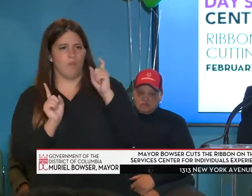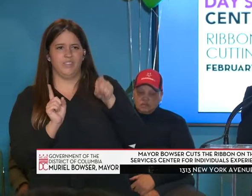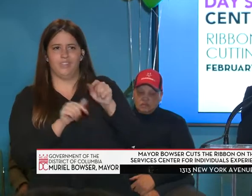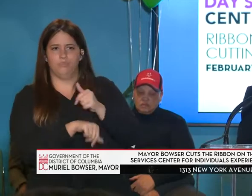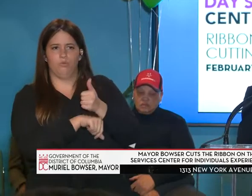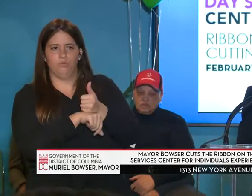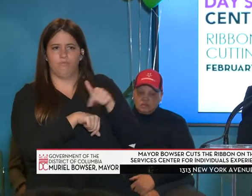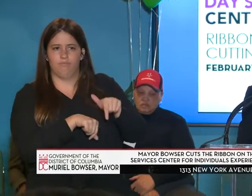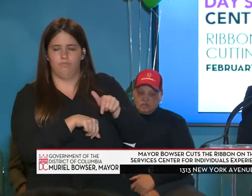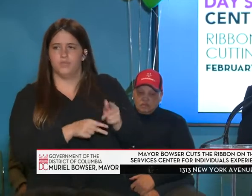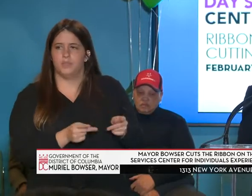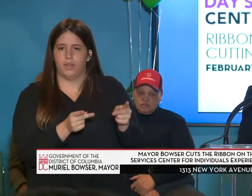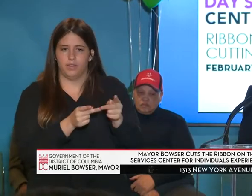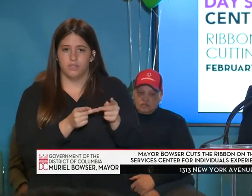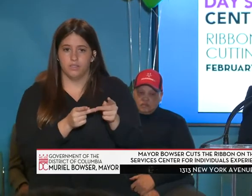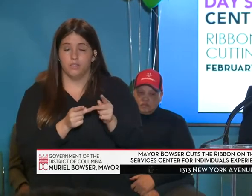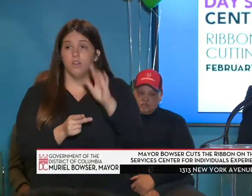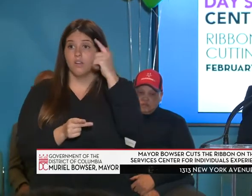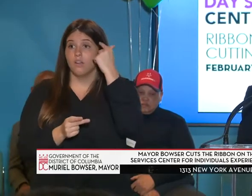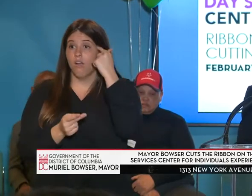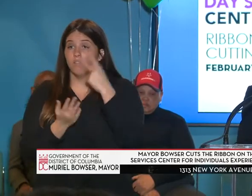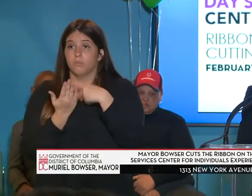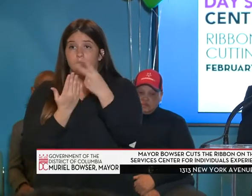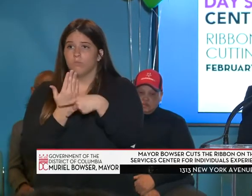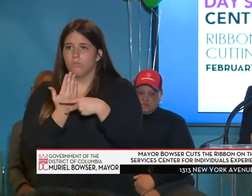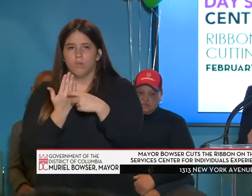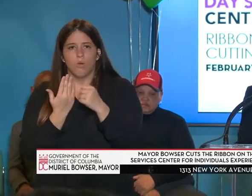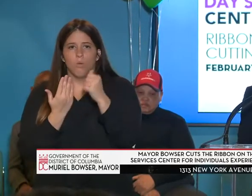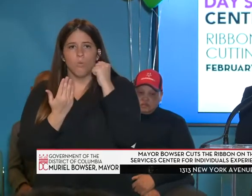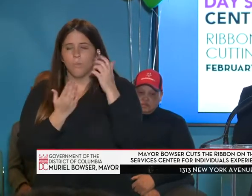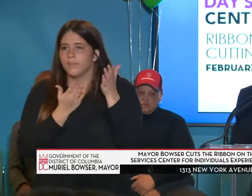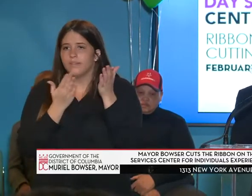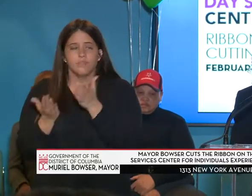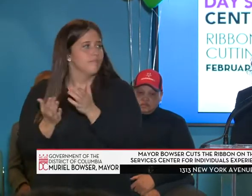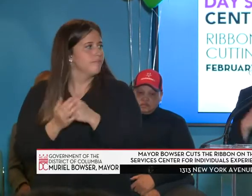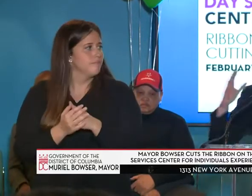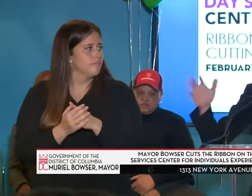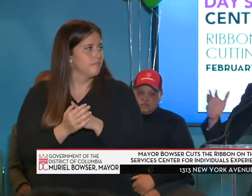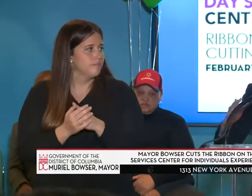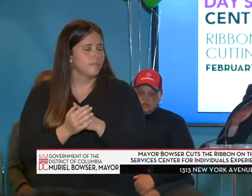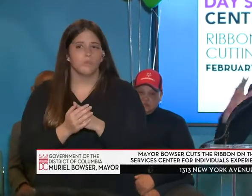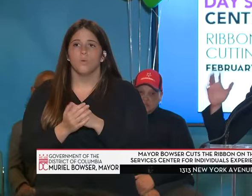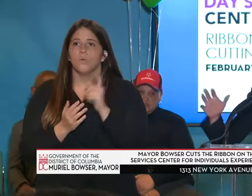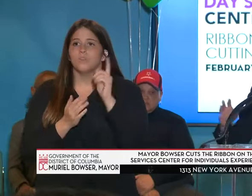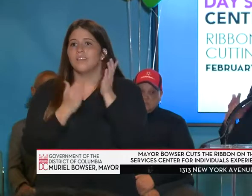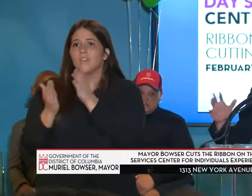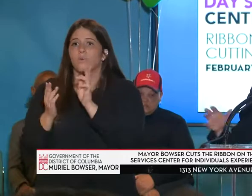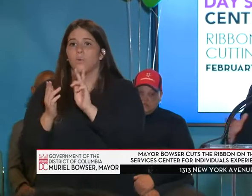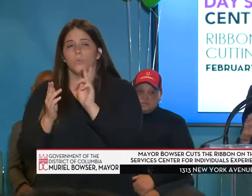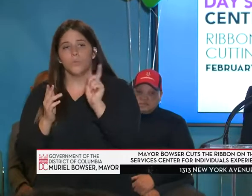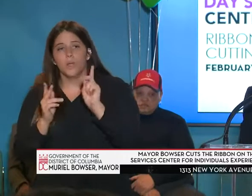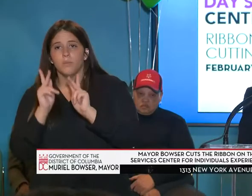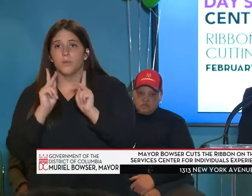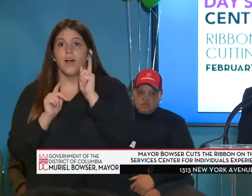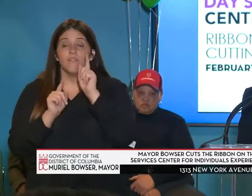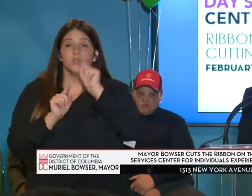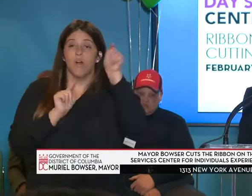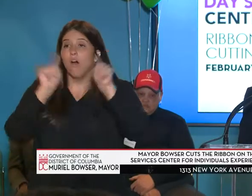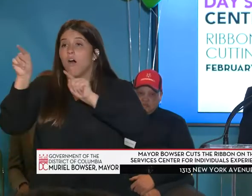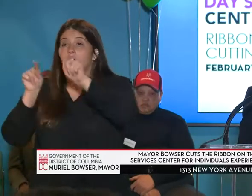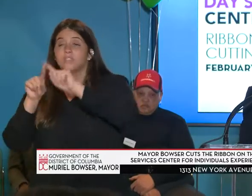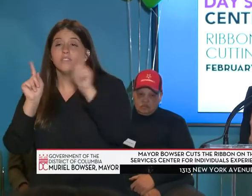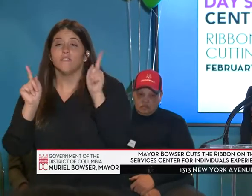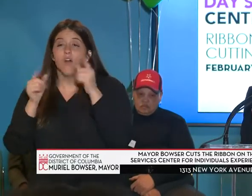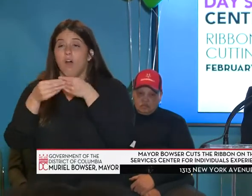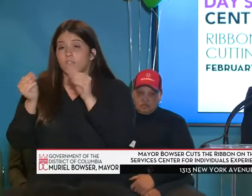space. This is a space where government programs are not going to be delivered because where people have to travel to all different offices to get their